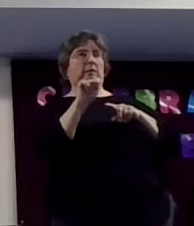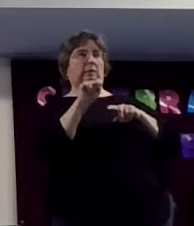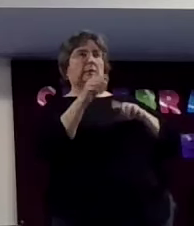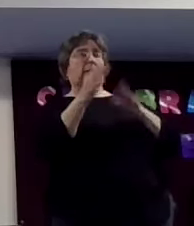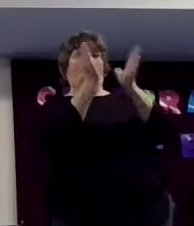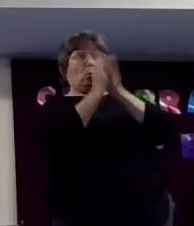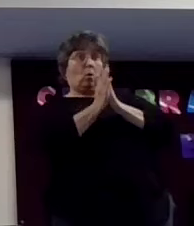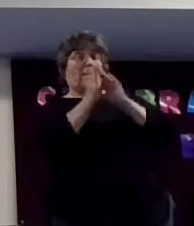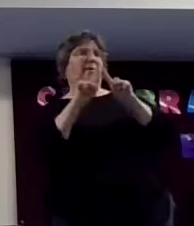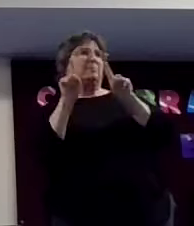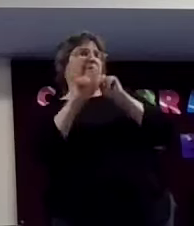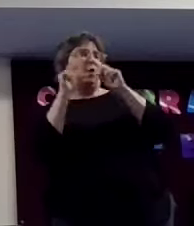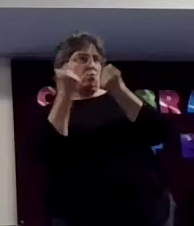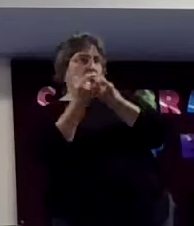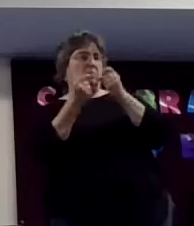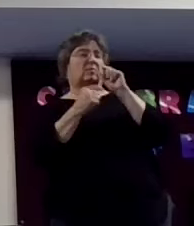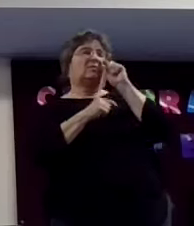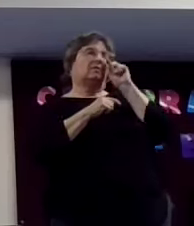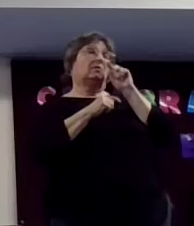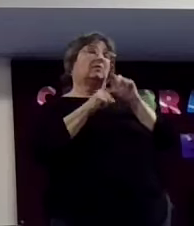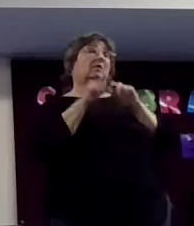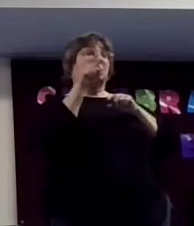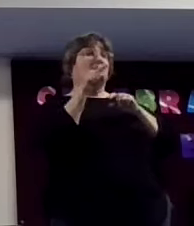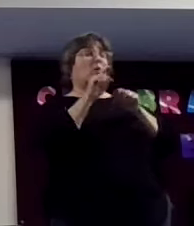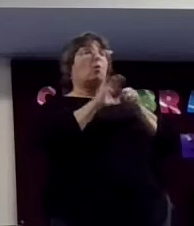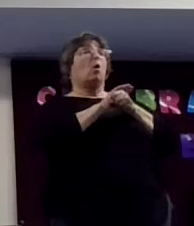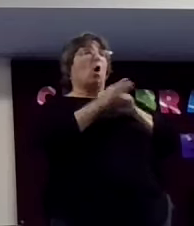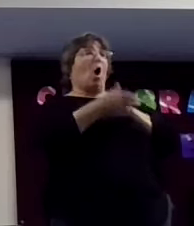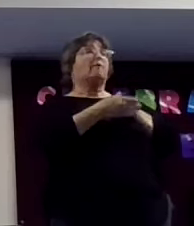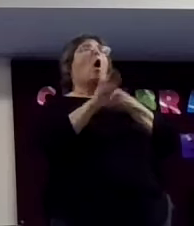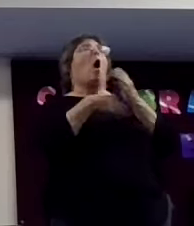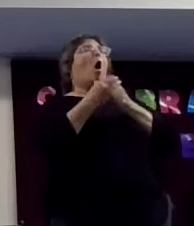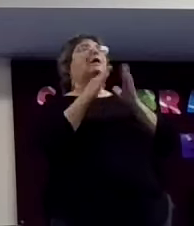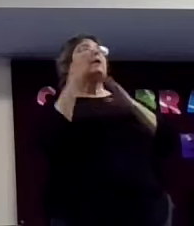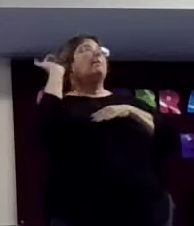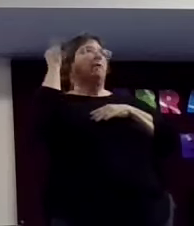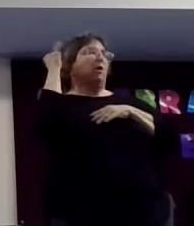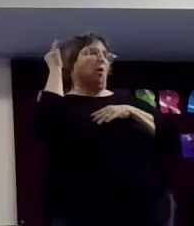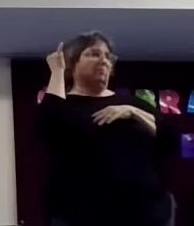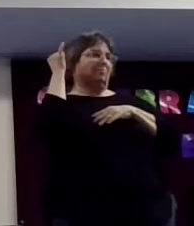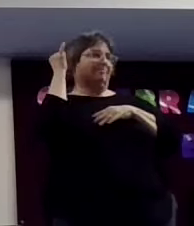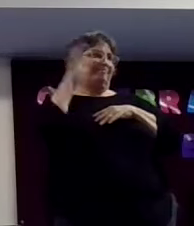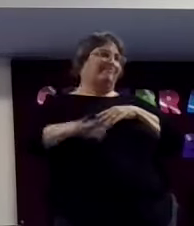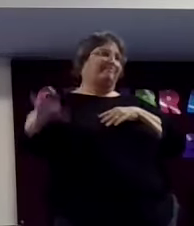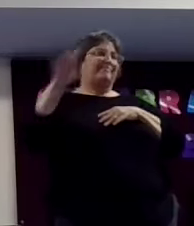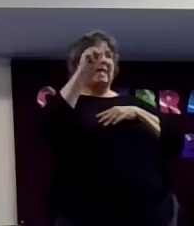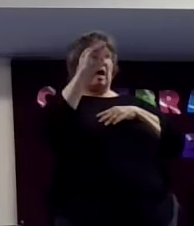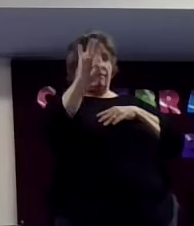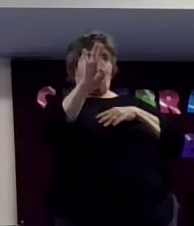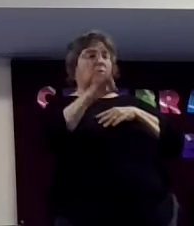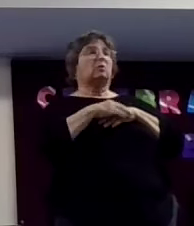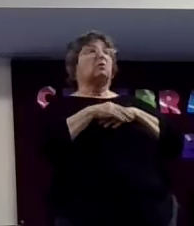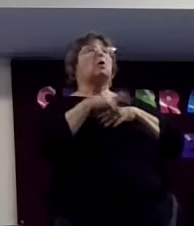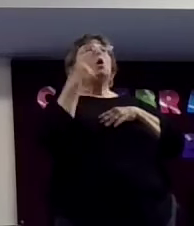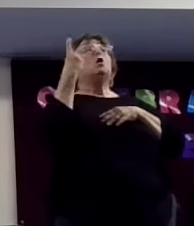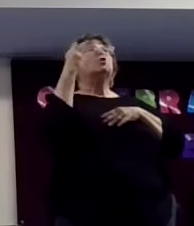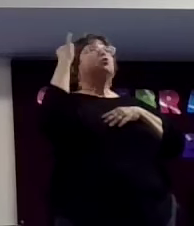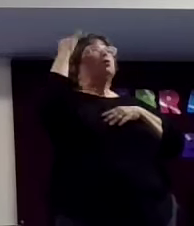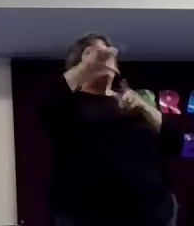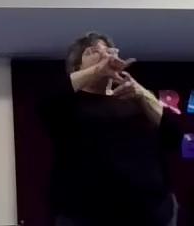have been requested from different groups that are pretty much going to cover all of the city of Buffalo. Niagara Falls and 2